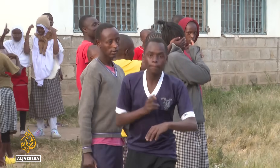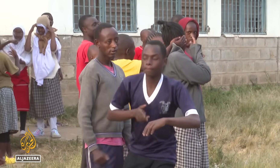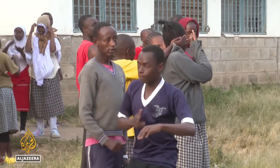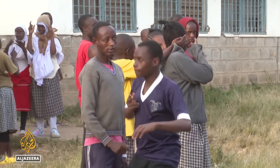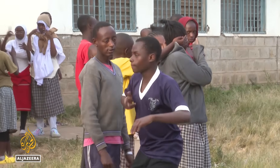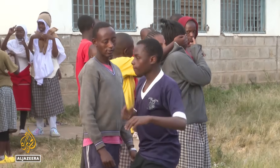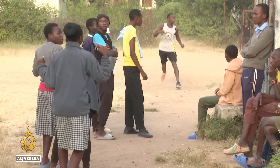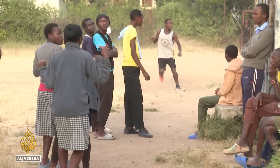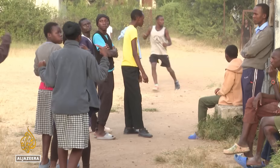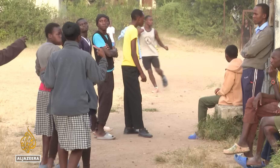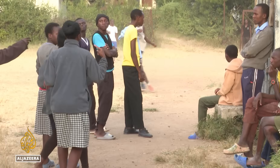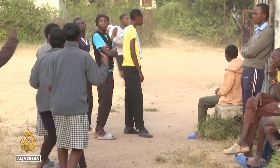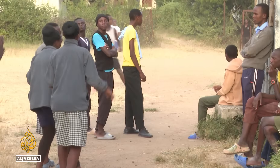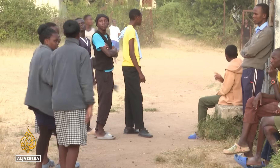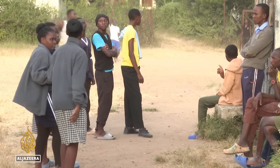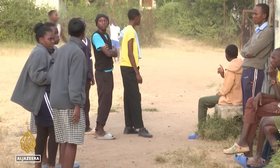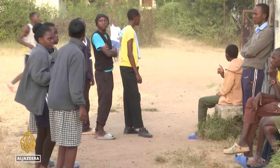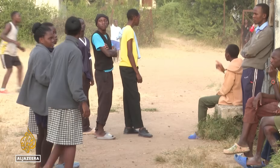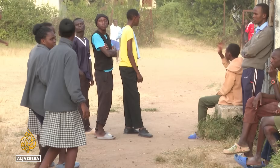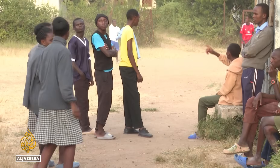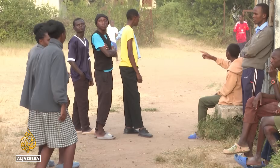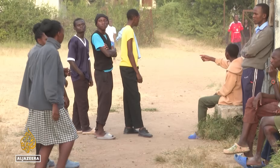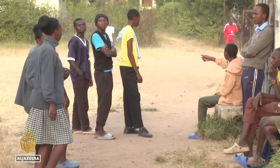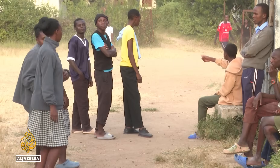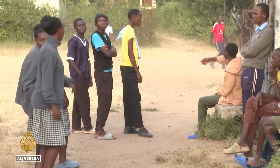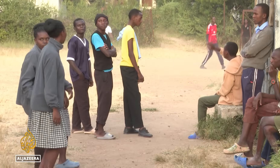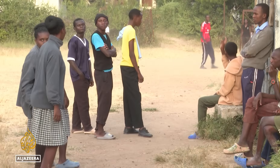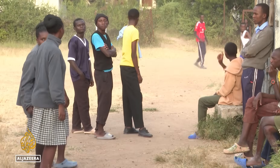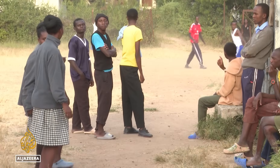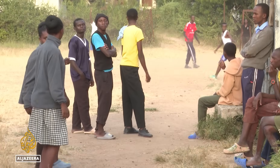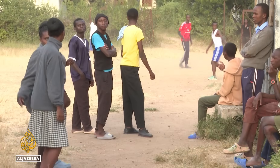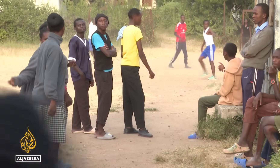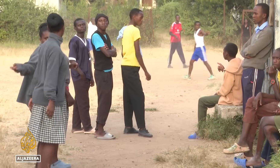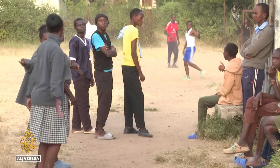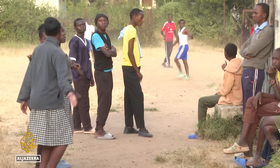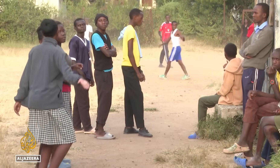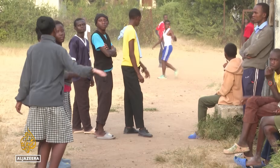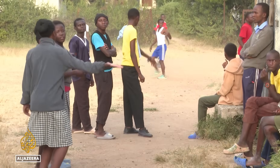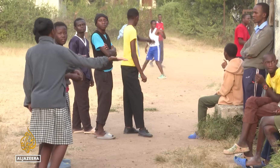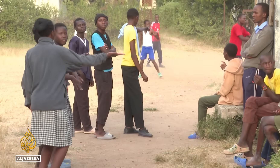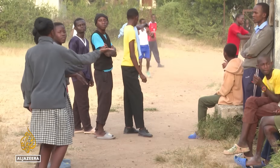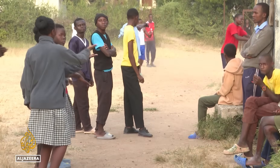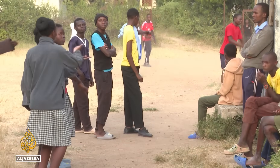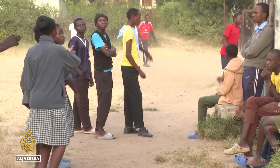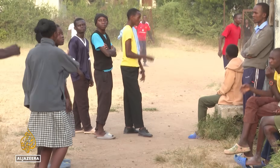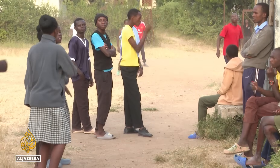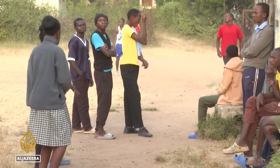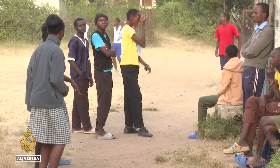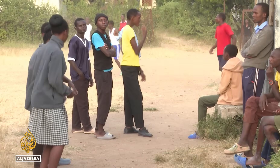designed to help them. They're waiting to see if SignVerse and rapidly developing AI technology are about to